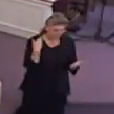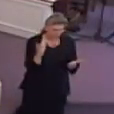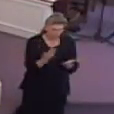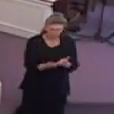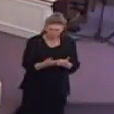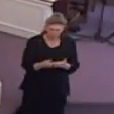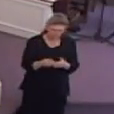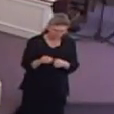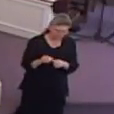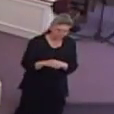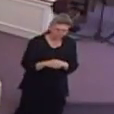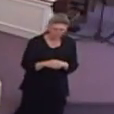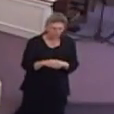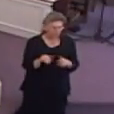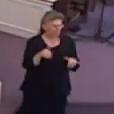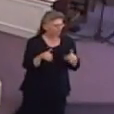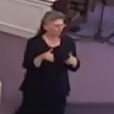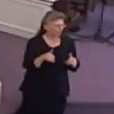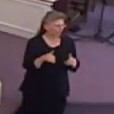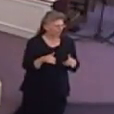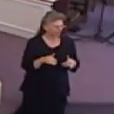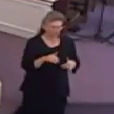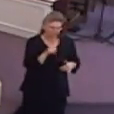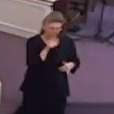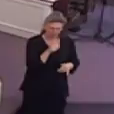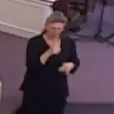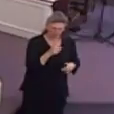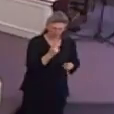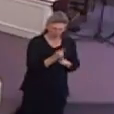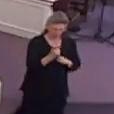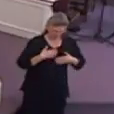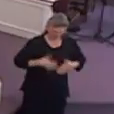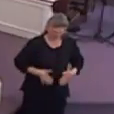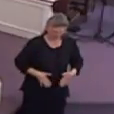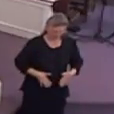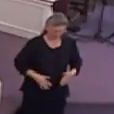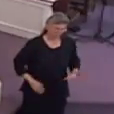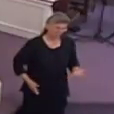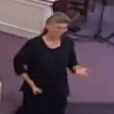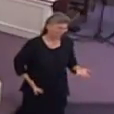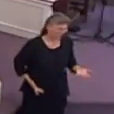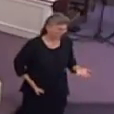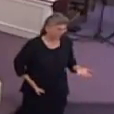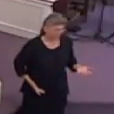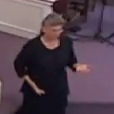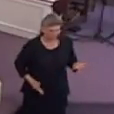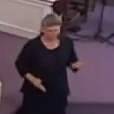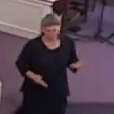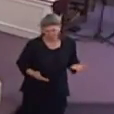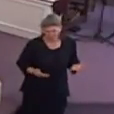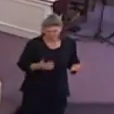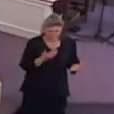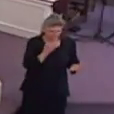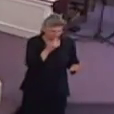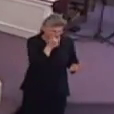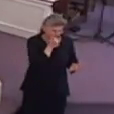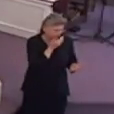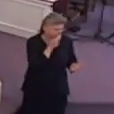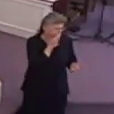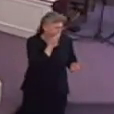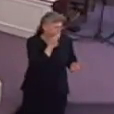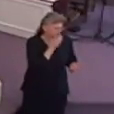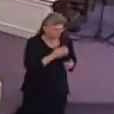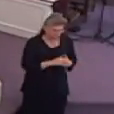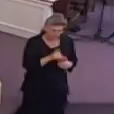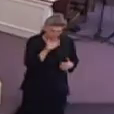dressed casual and everybody else is dressed up, or we might show up, you know, dressed up and everybody else is dressed casual, and we just don't feel